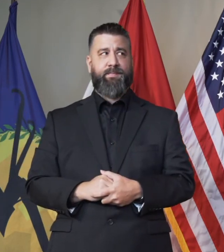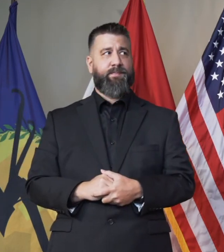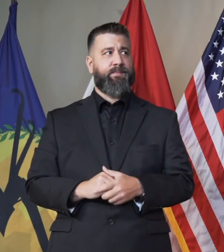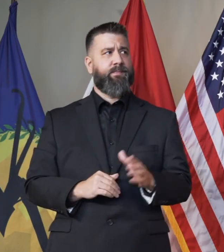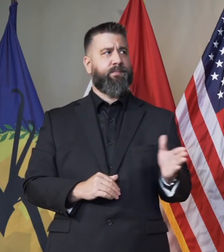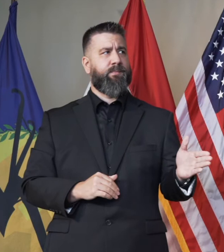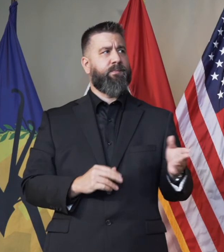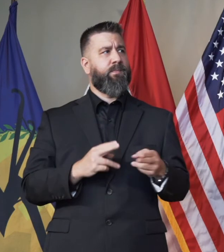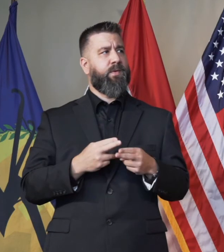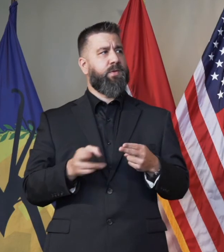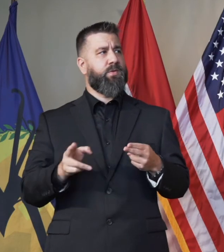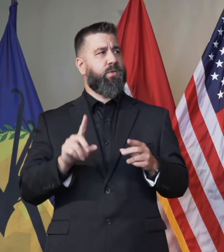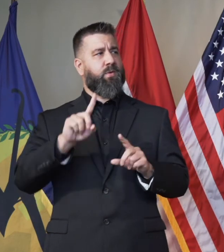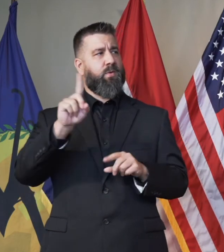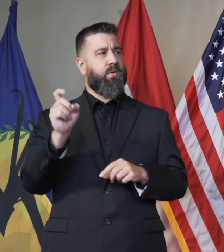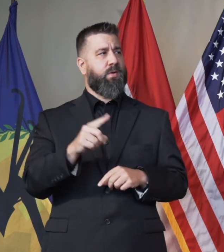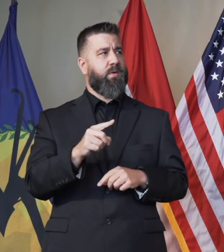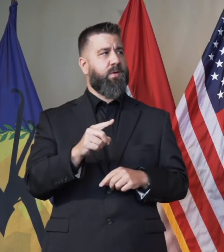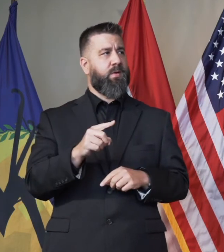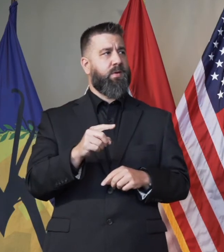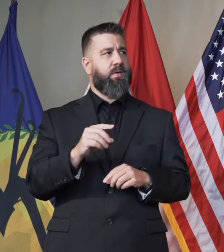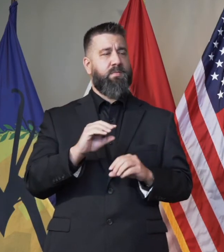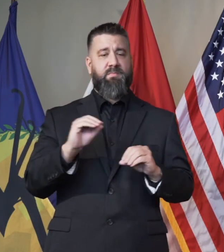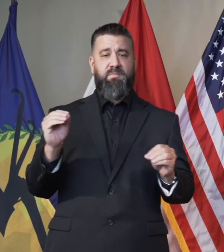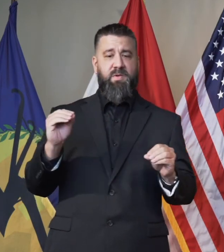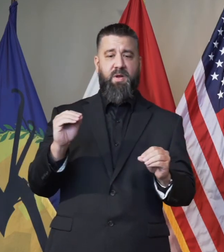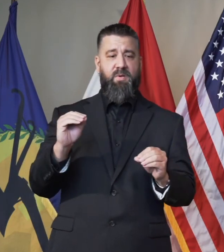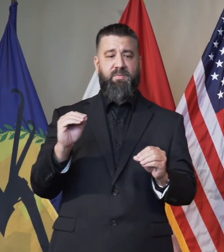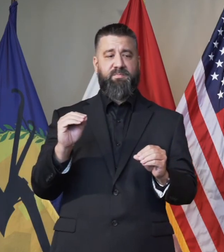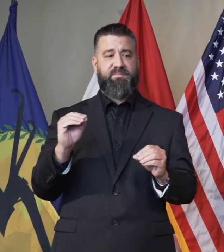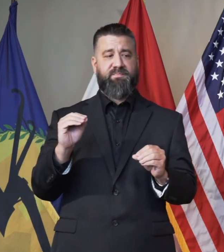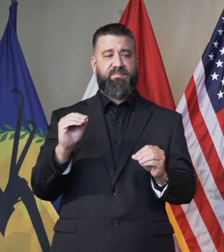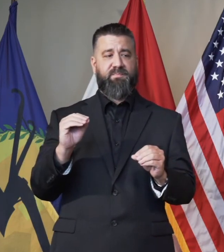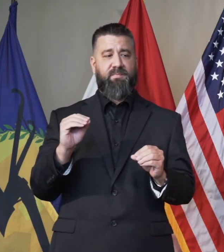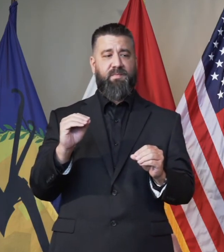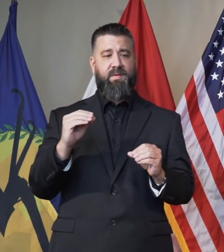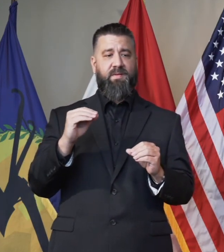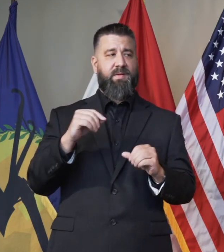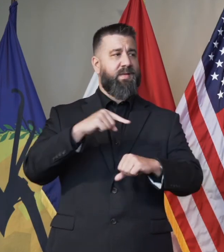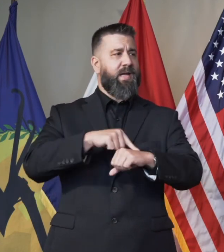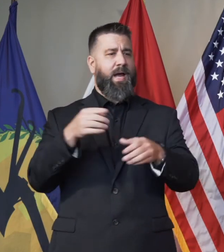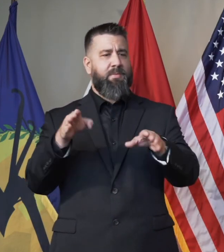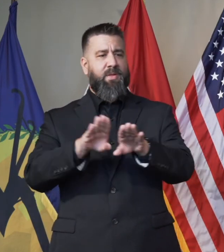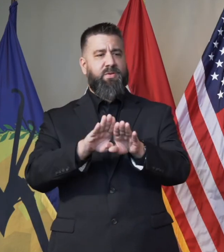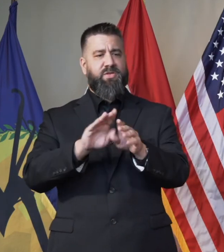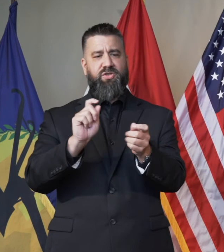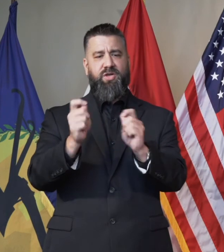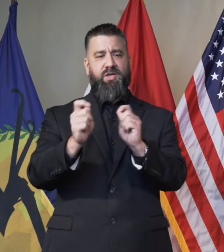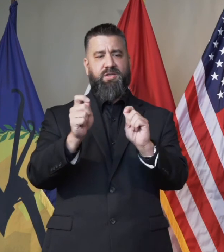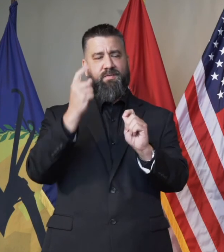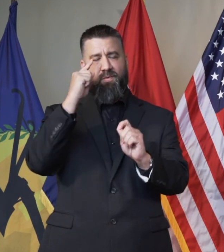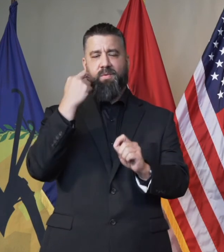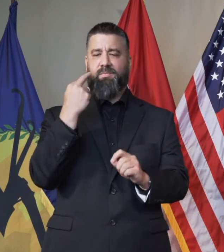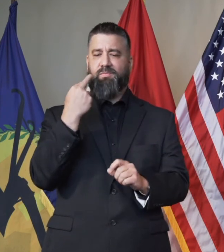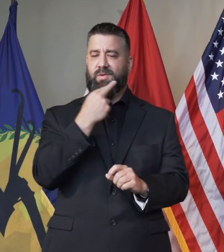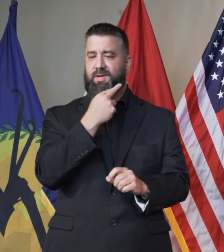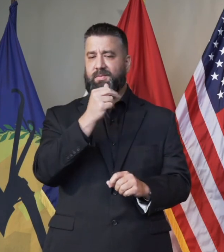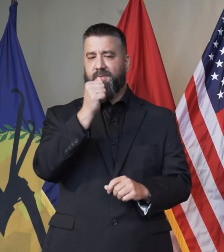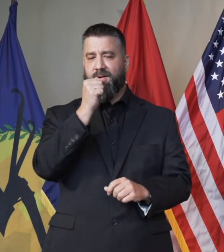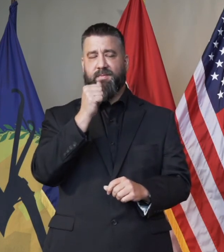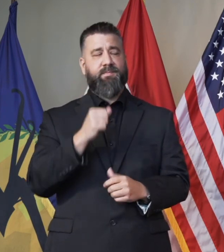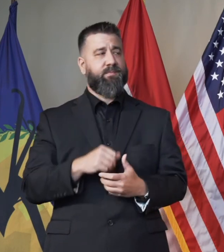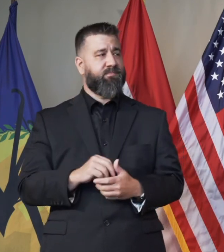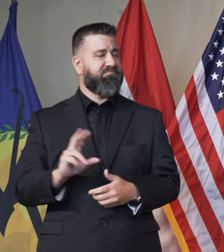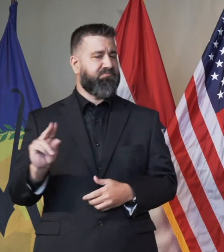Quick question to circle back. So you said no curfew changes or hours changes to restaurants and bars, correct? No. And for smaller county